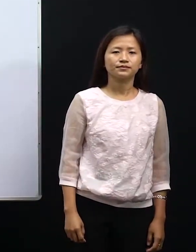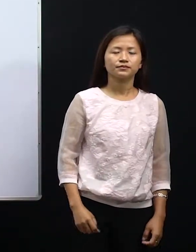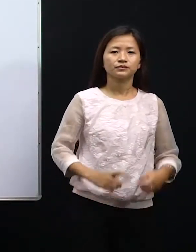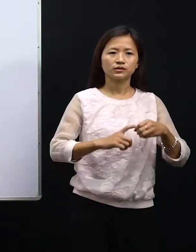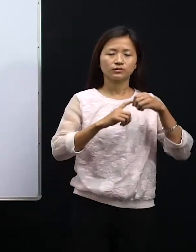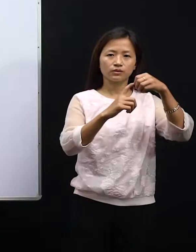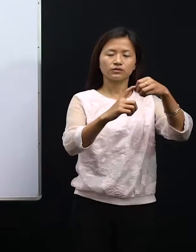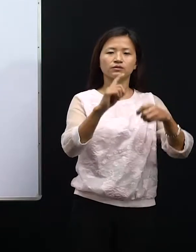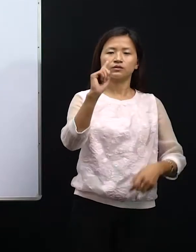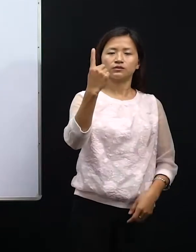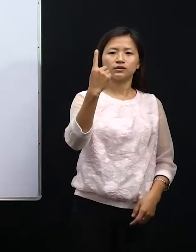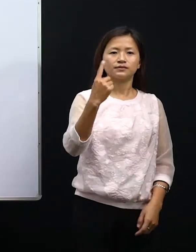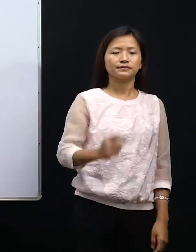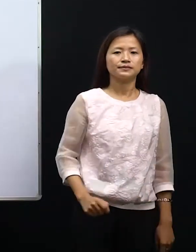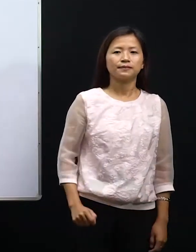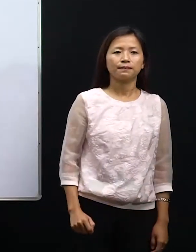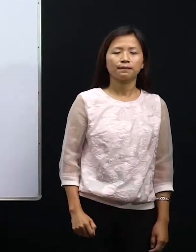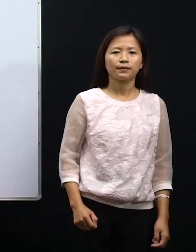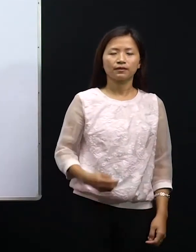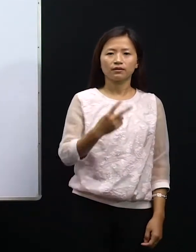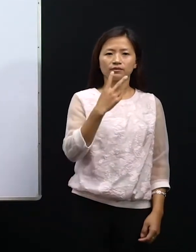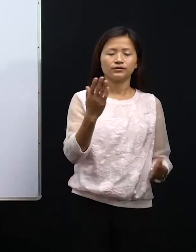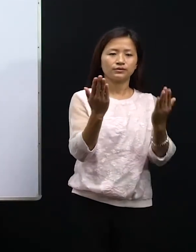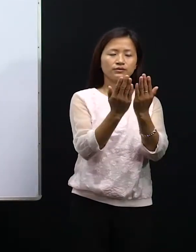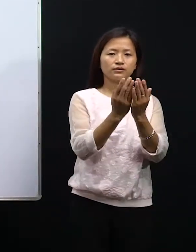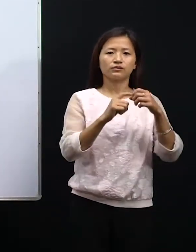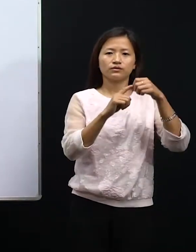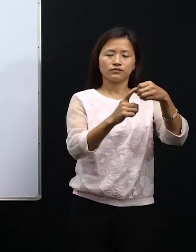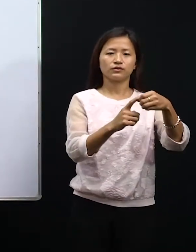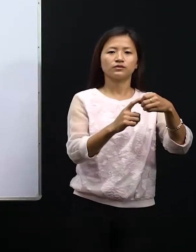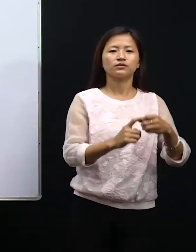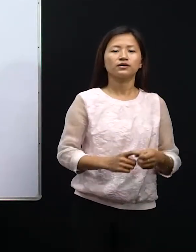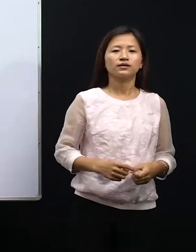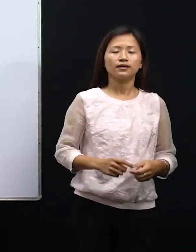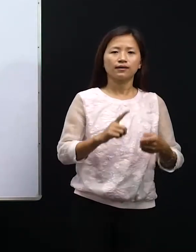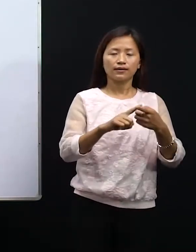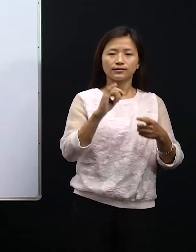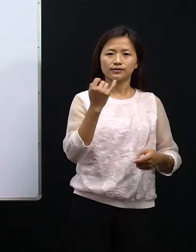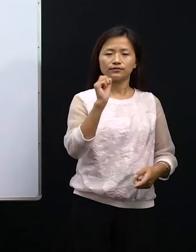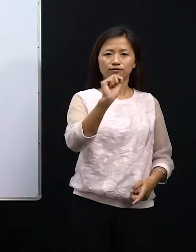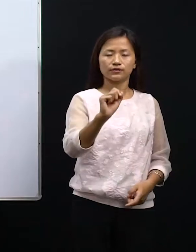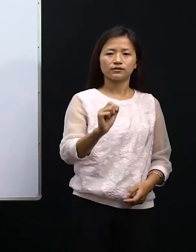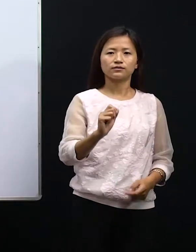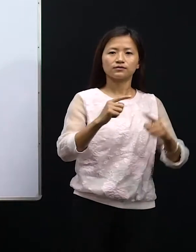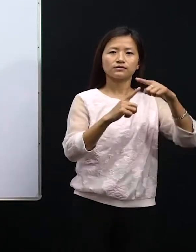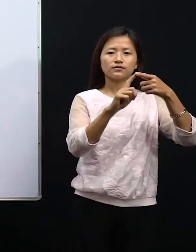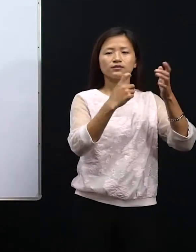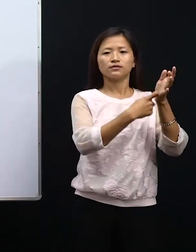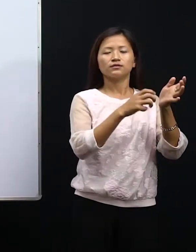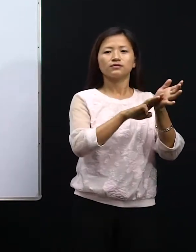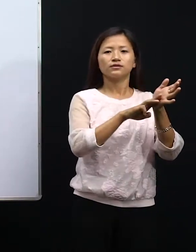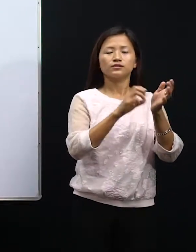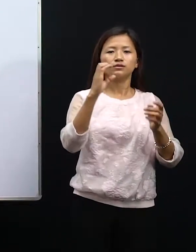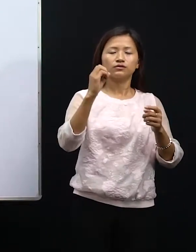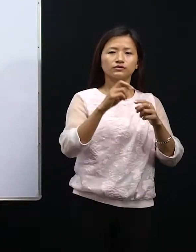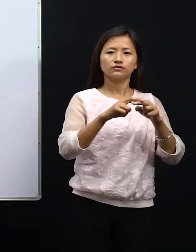Question number 1. Let me read the question for you. Identify the terms, their coefficients